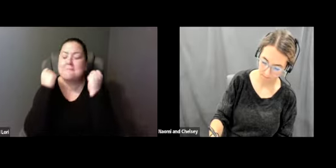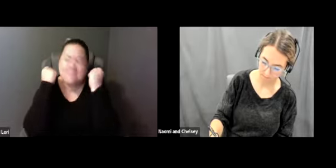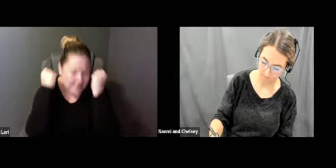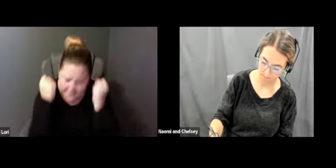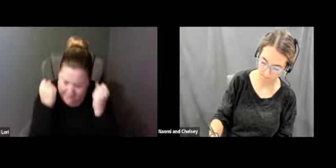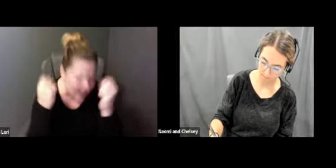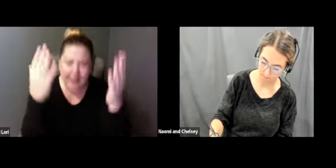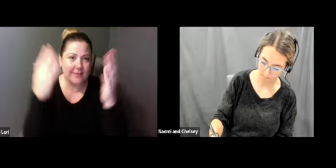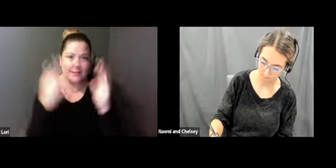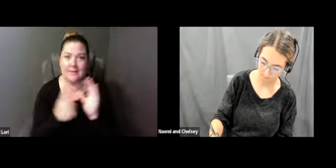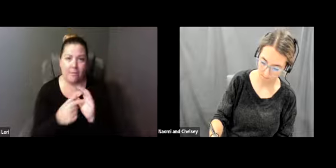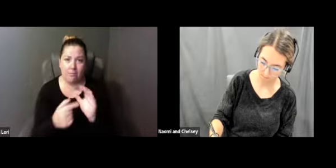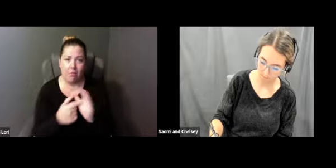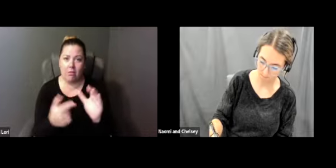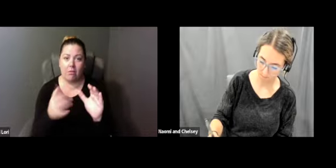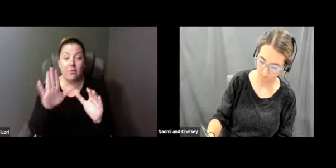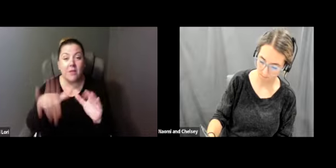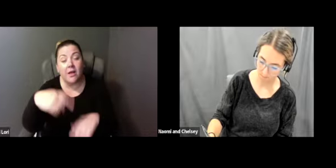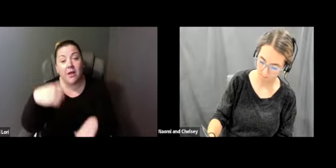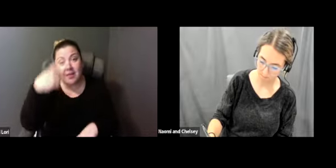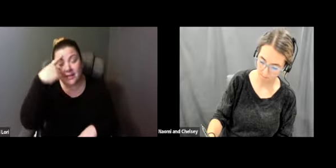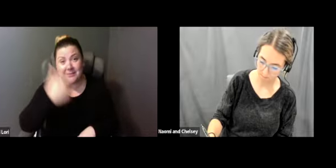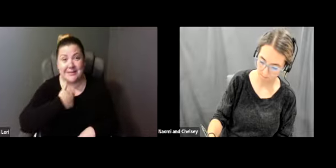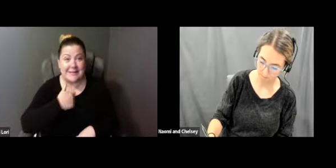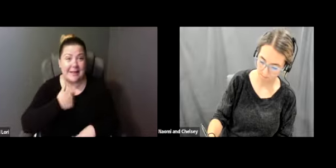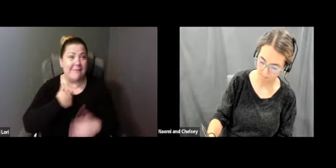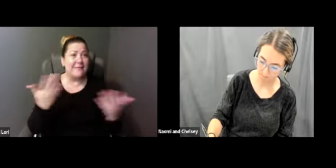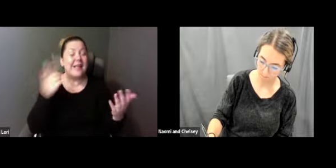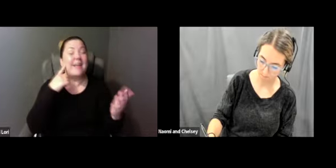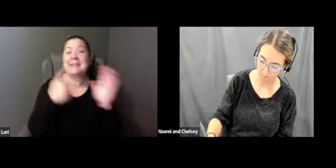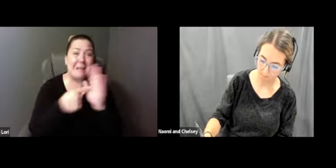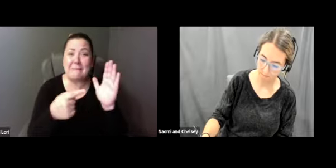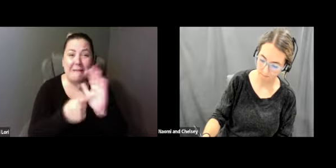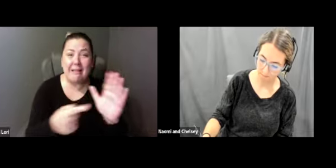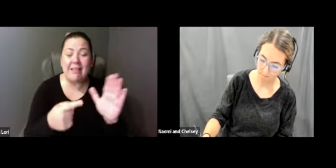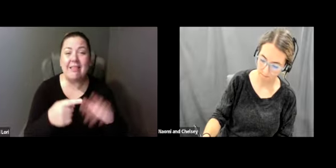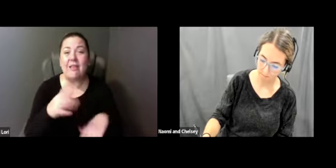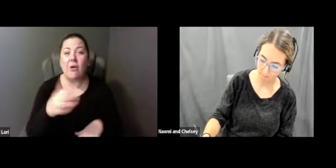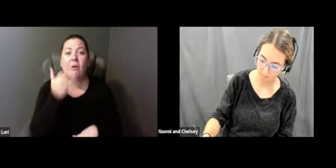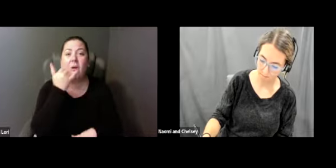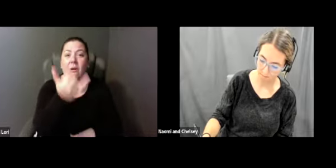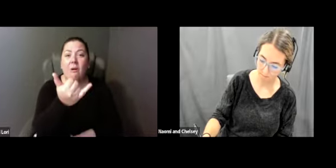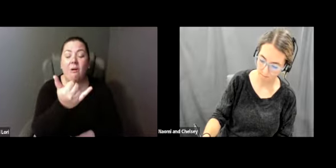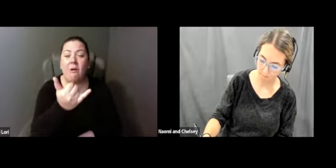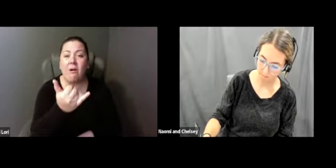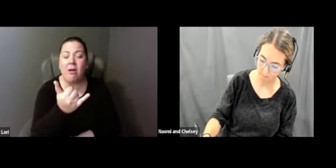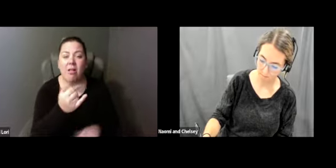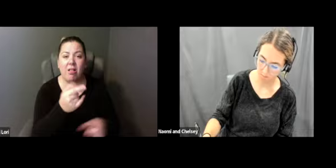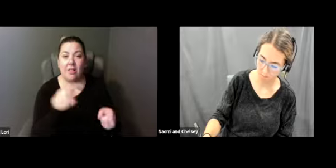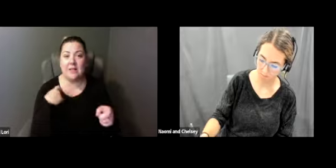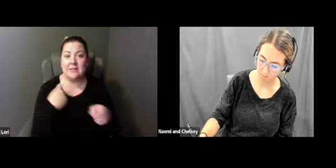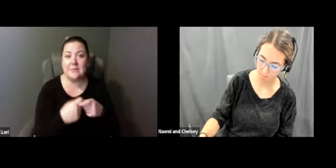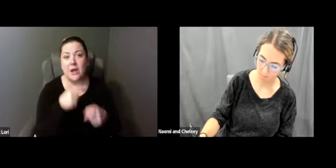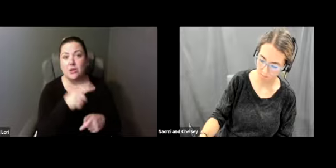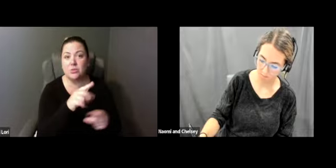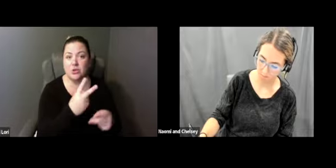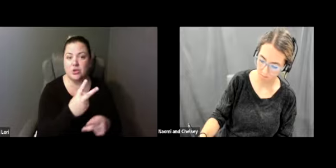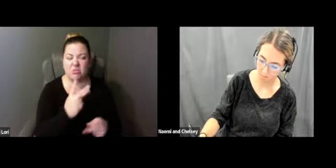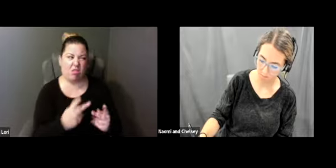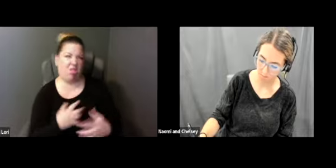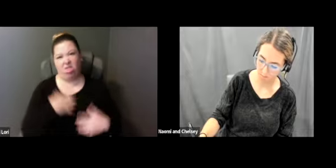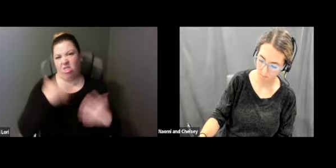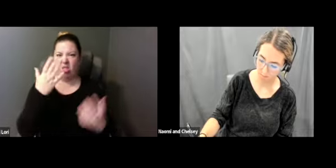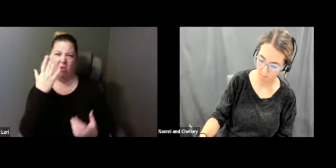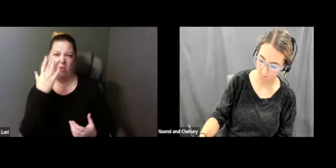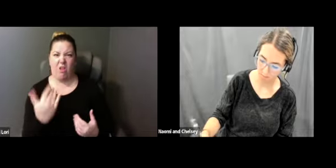examples, right? But you can imagine for me hearing everyone complain about like phone trees and why is Spanish an option, right? Especially when